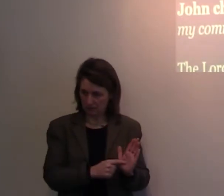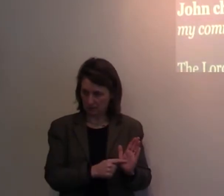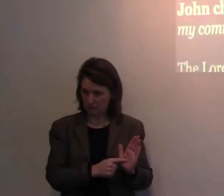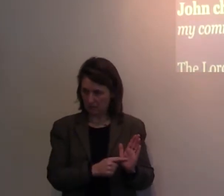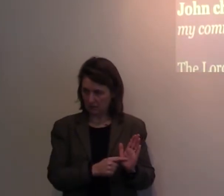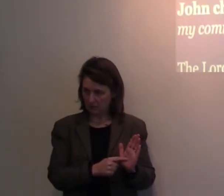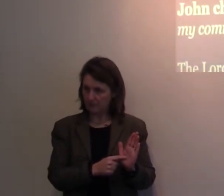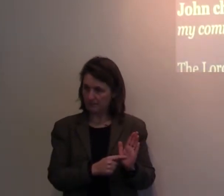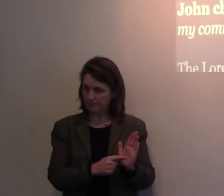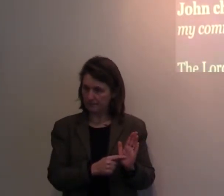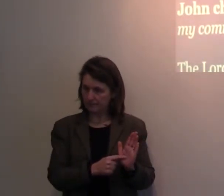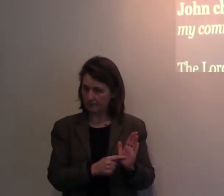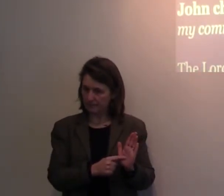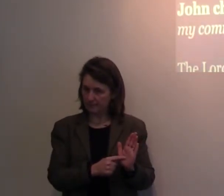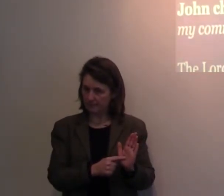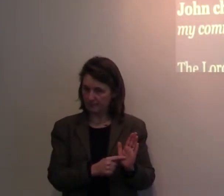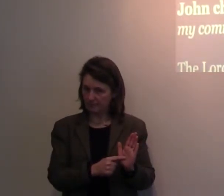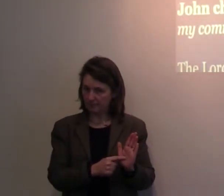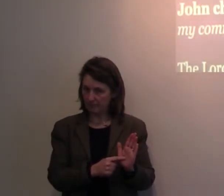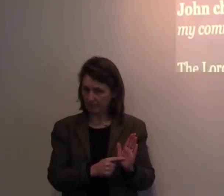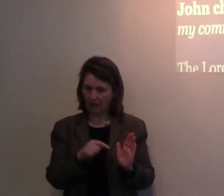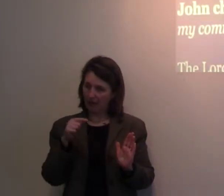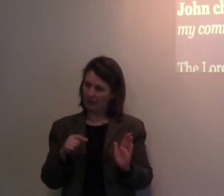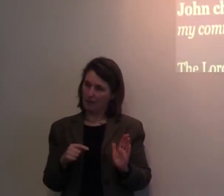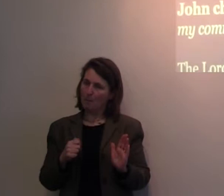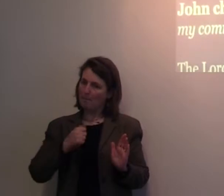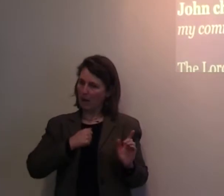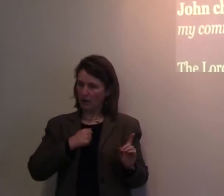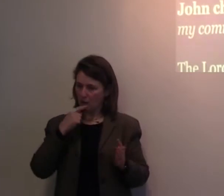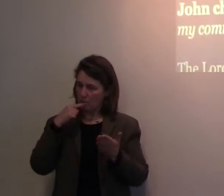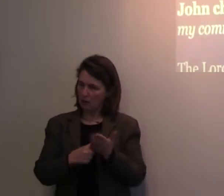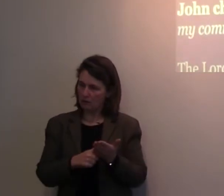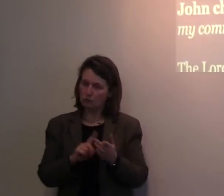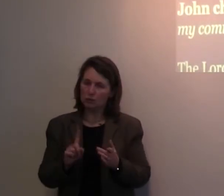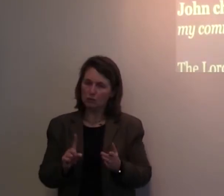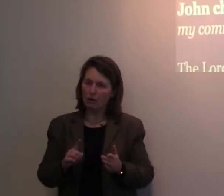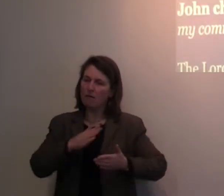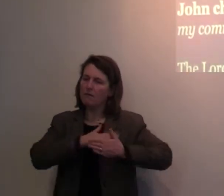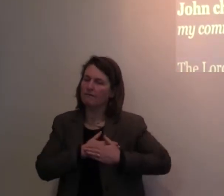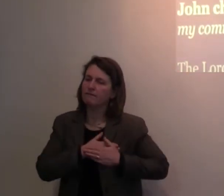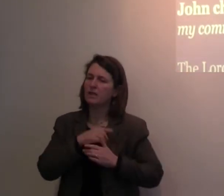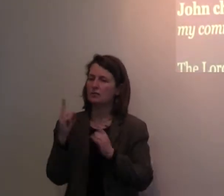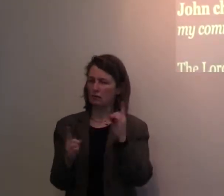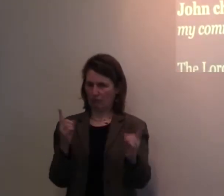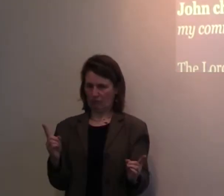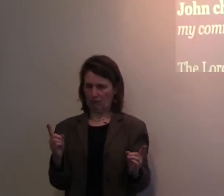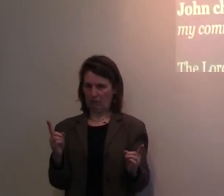17. Quote, "This is my command. Love each other." End